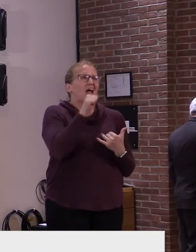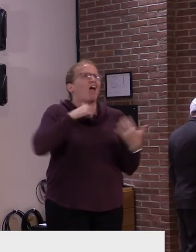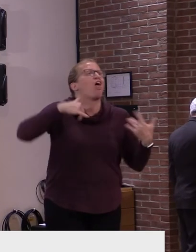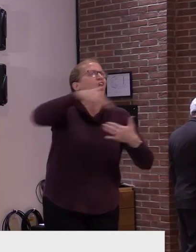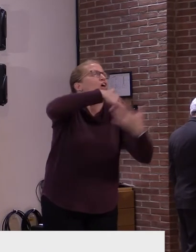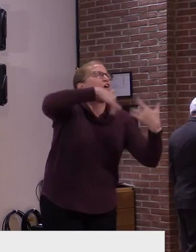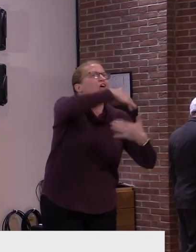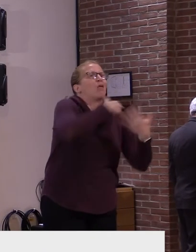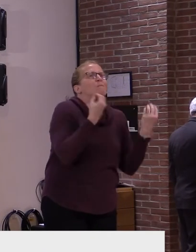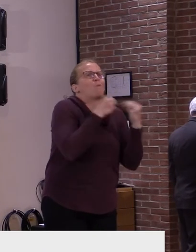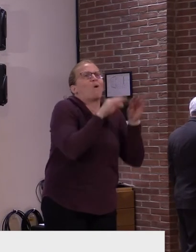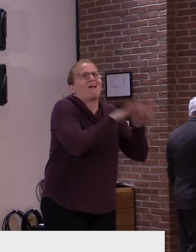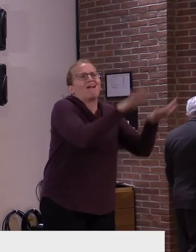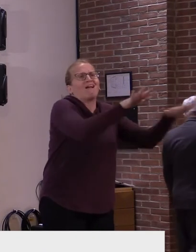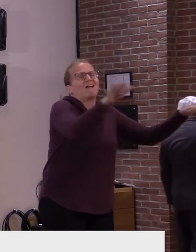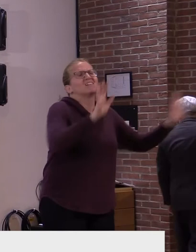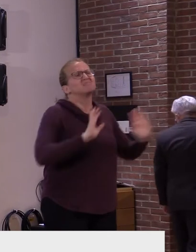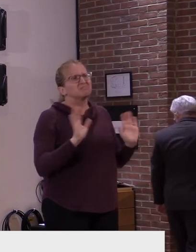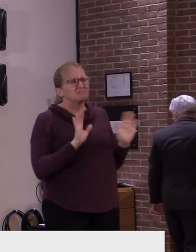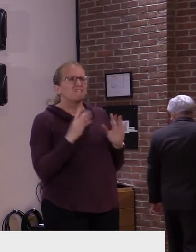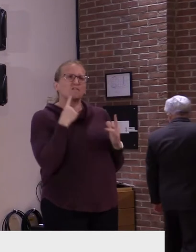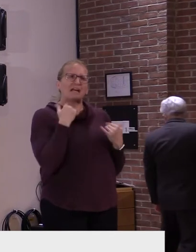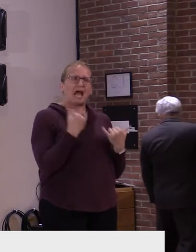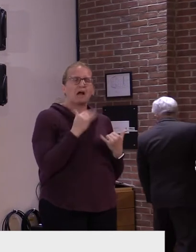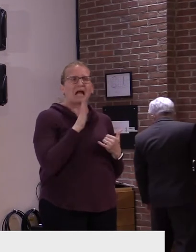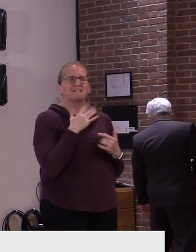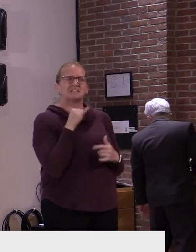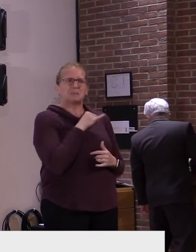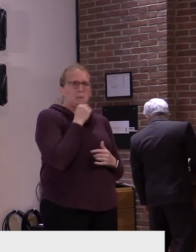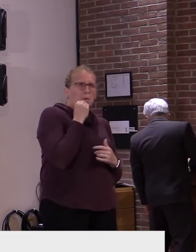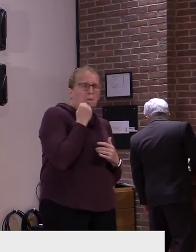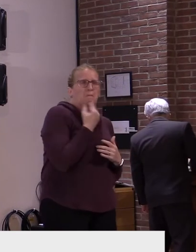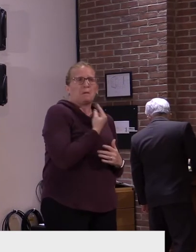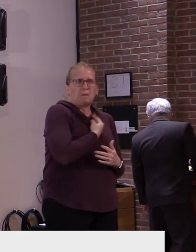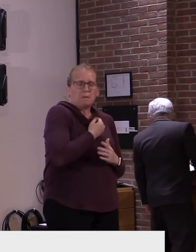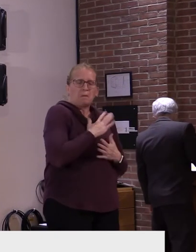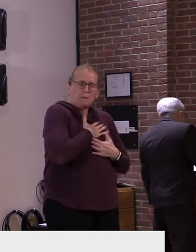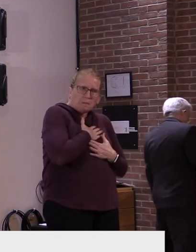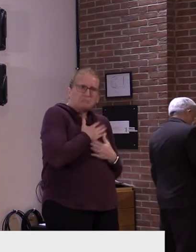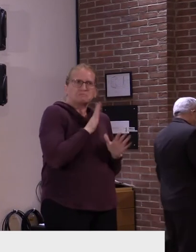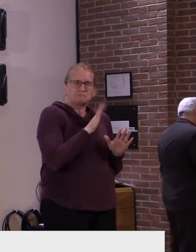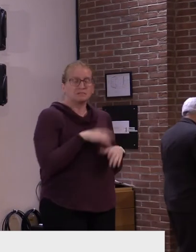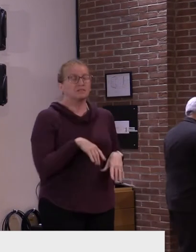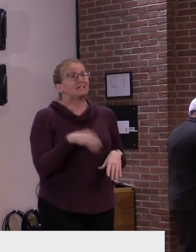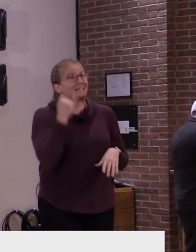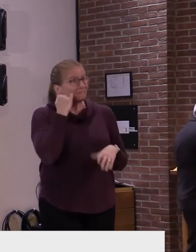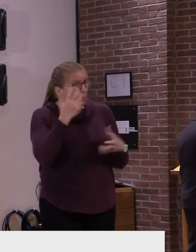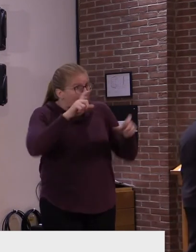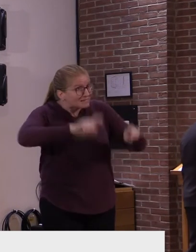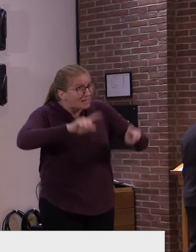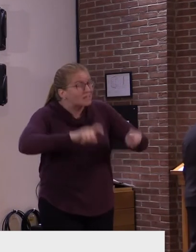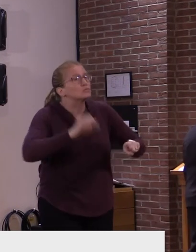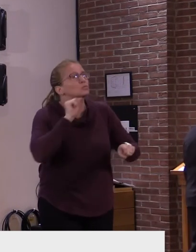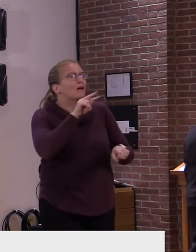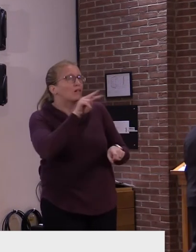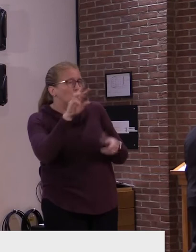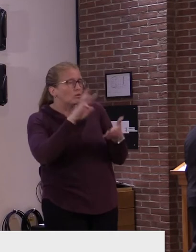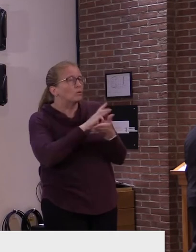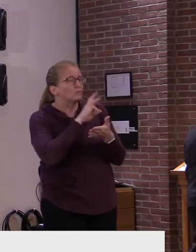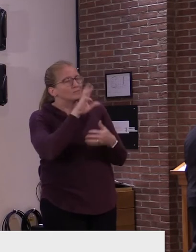event or gathering to find a test site go to healthvermont.gov clovid19